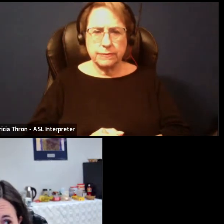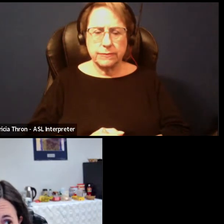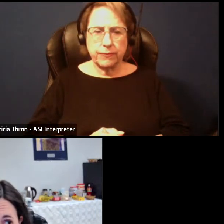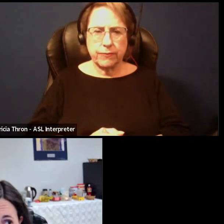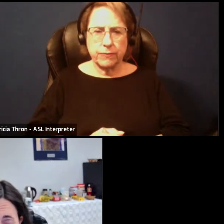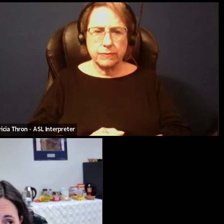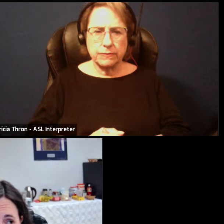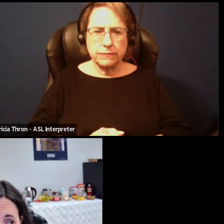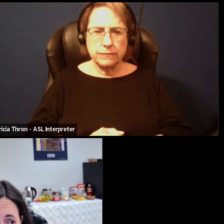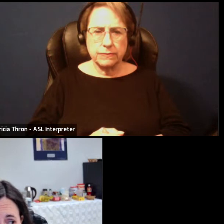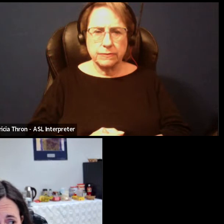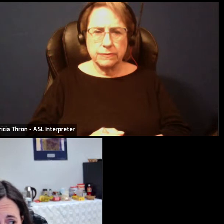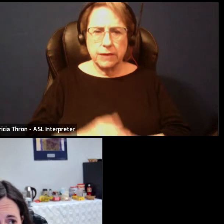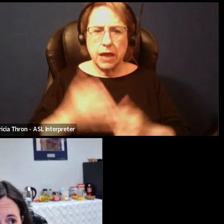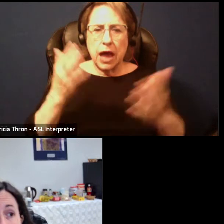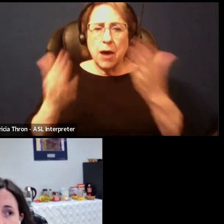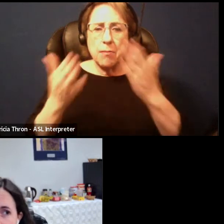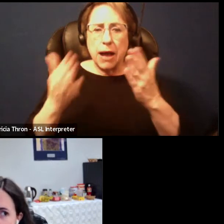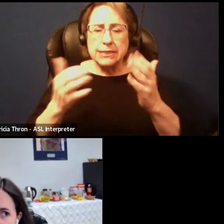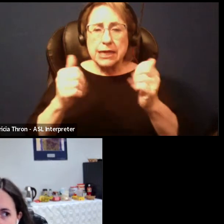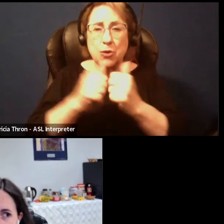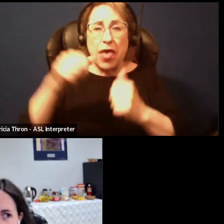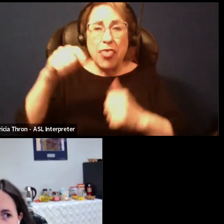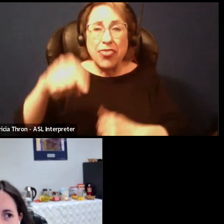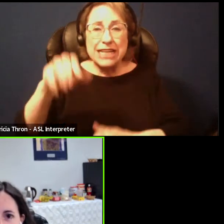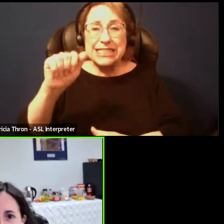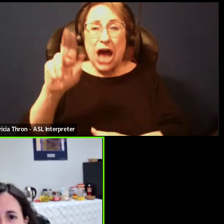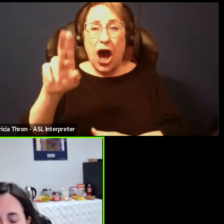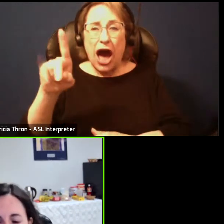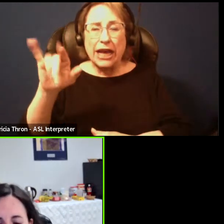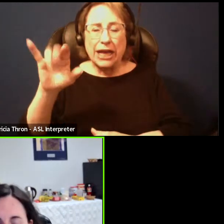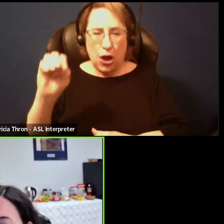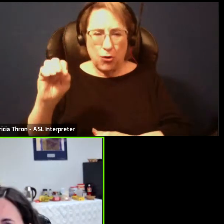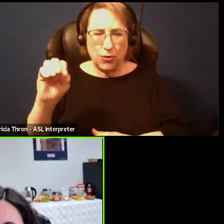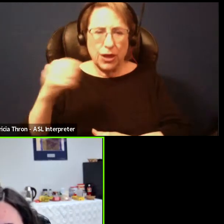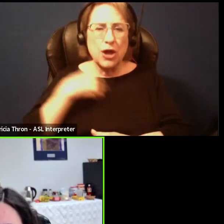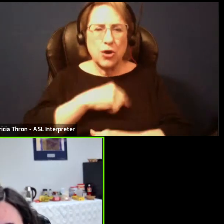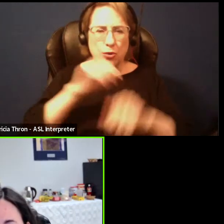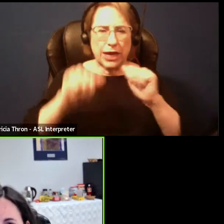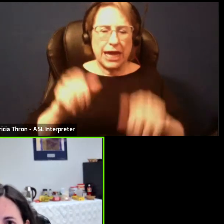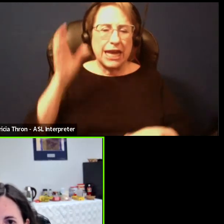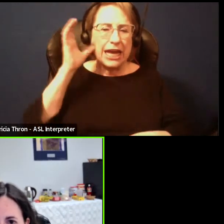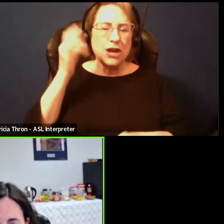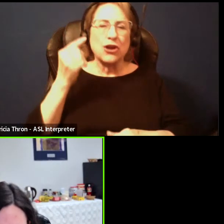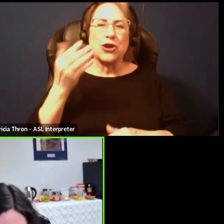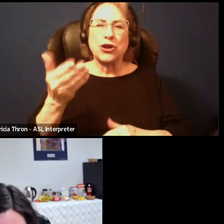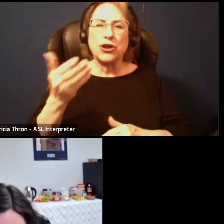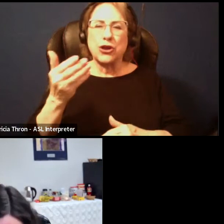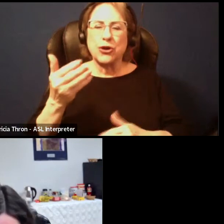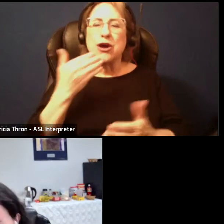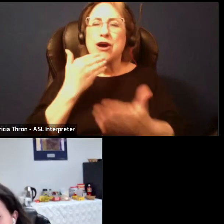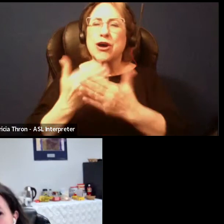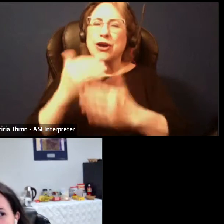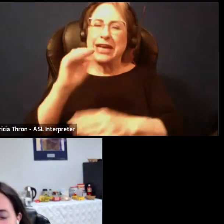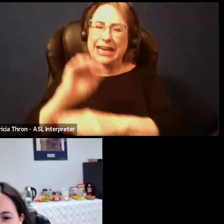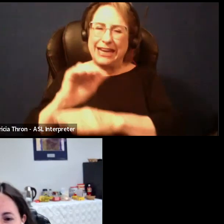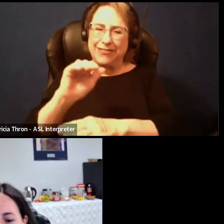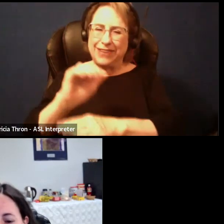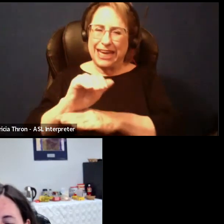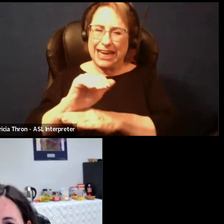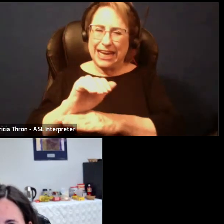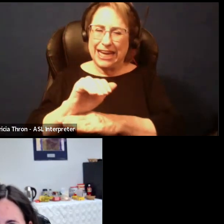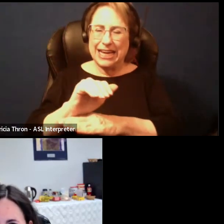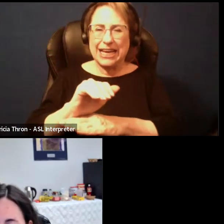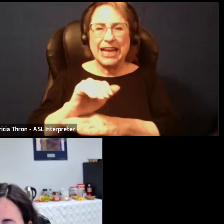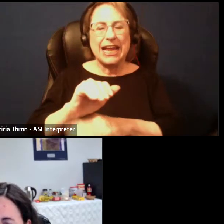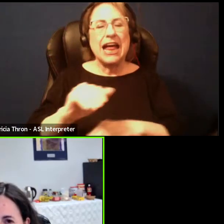Possibly with this audio. There you go. We can hear you. Okay. Good evening to Lucy, good job. Thank you.